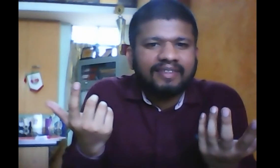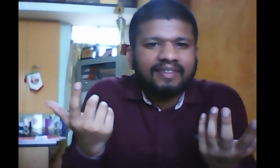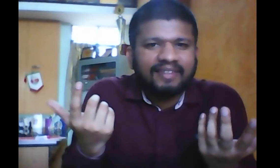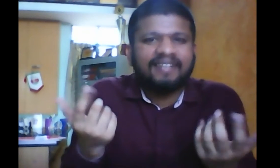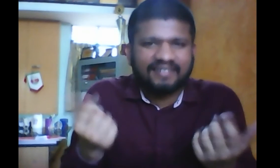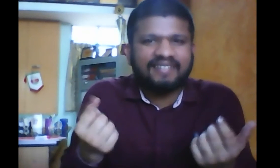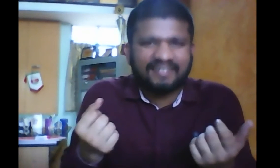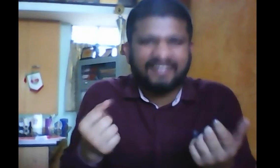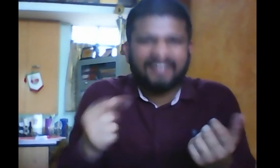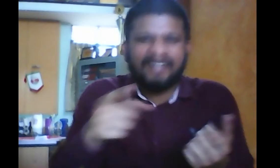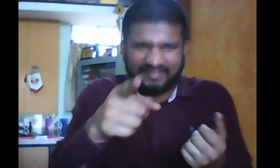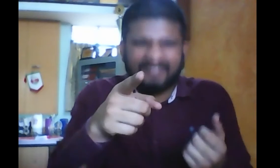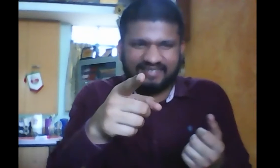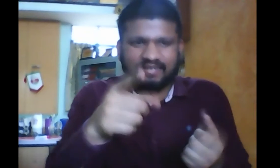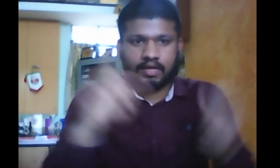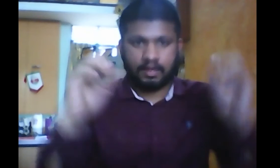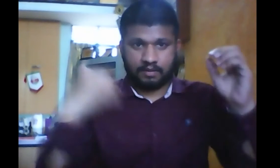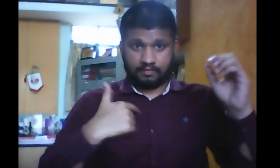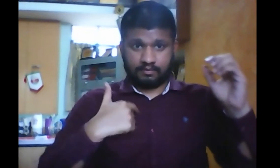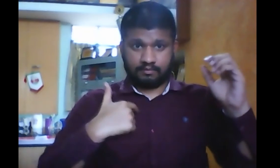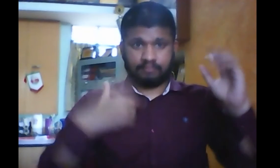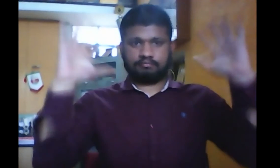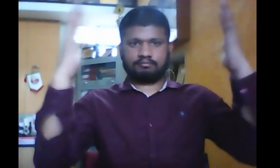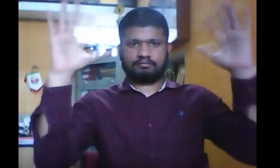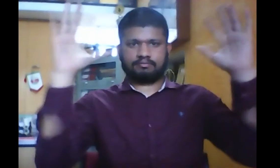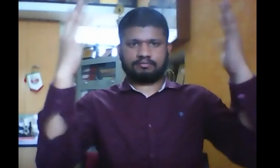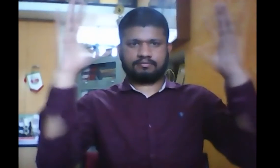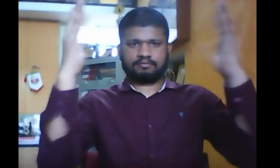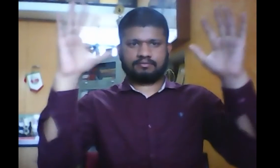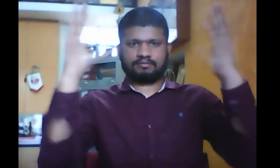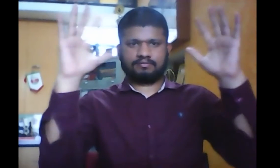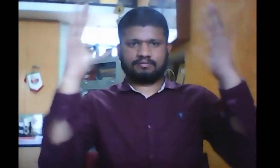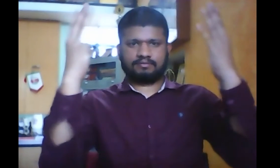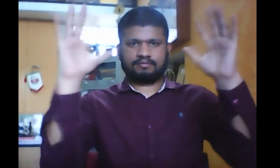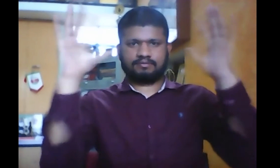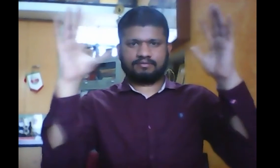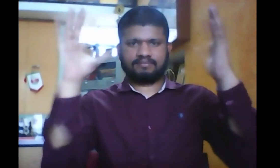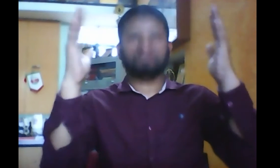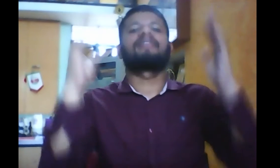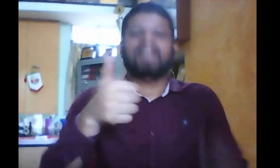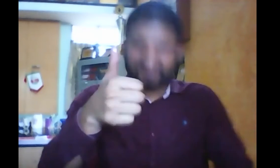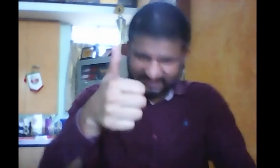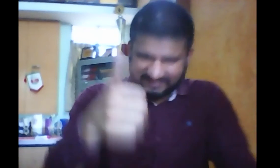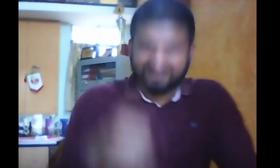palms, and I am deaf, so I can't hear your voice, so I can see the visible clap like